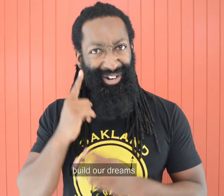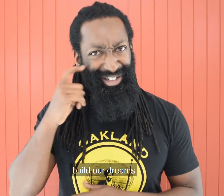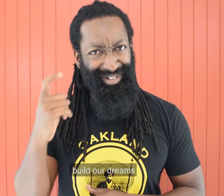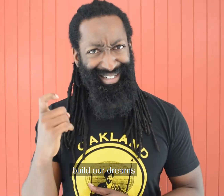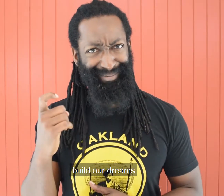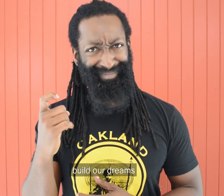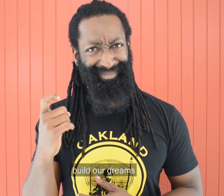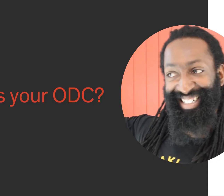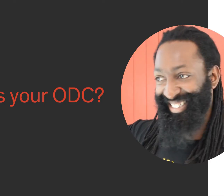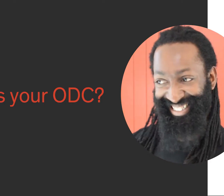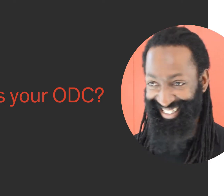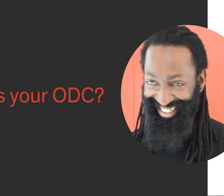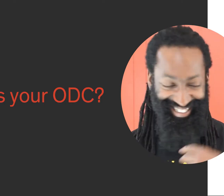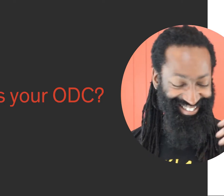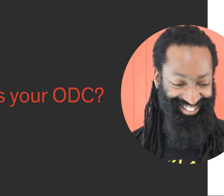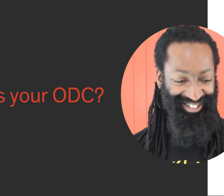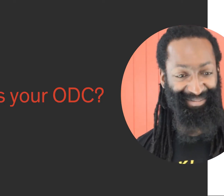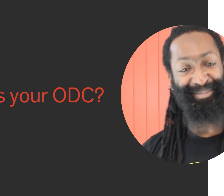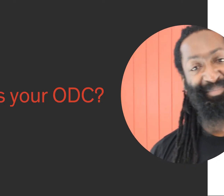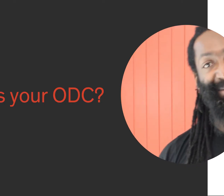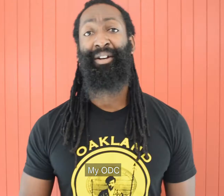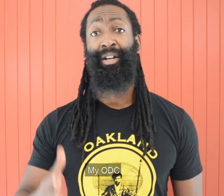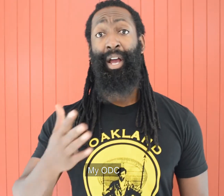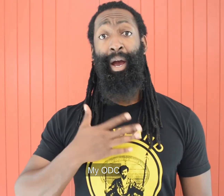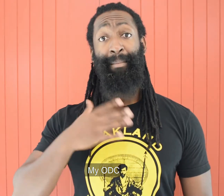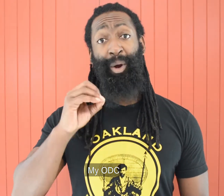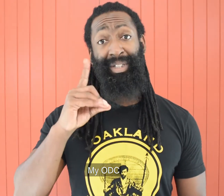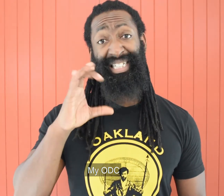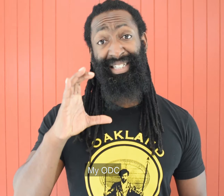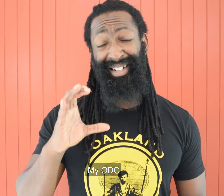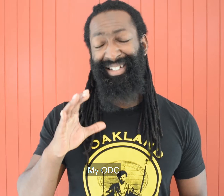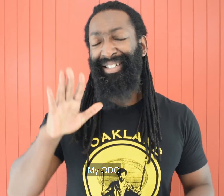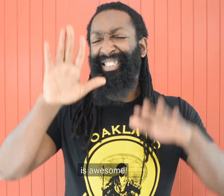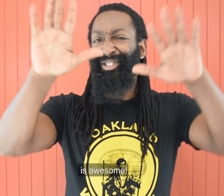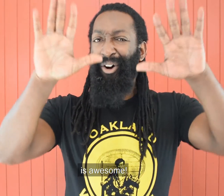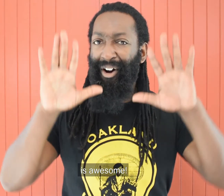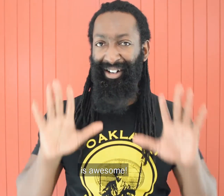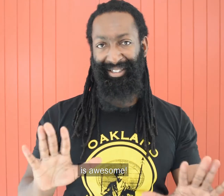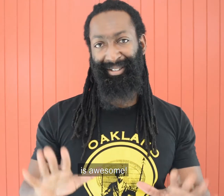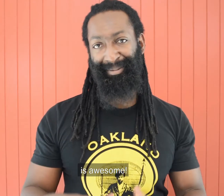our dream. My ODC is awesome.